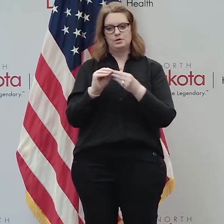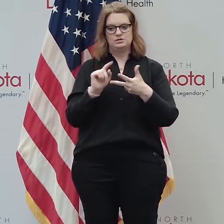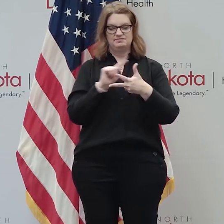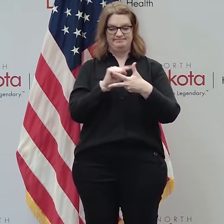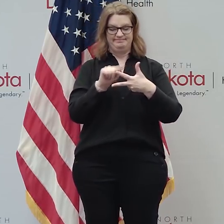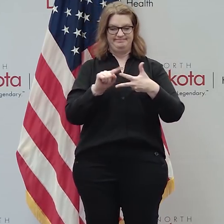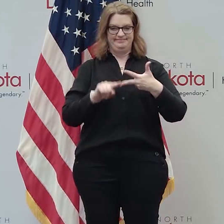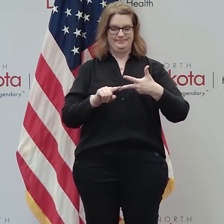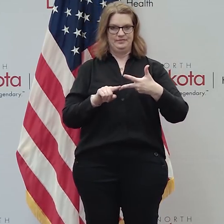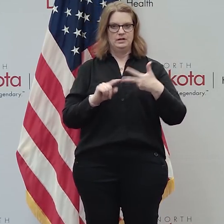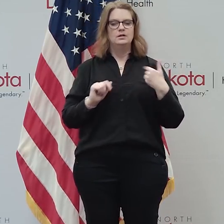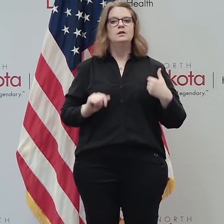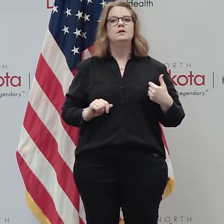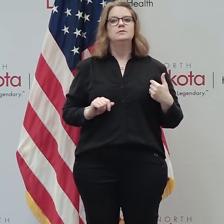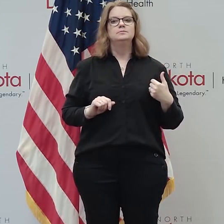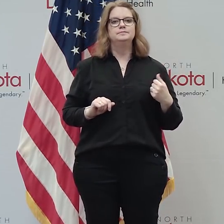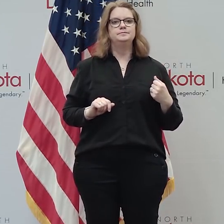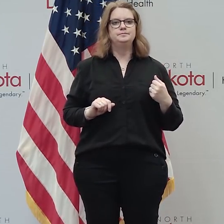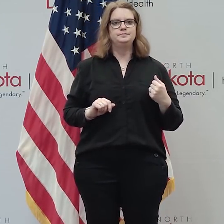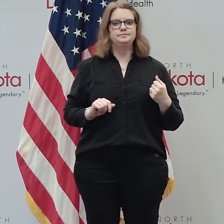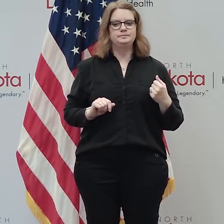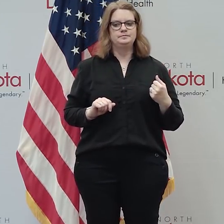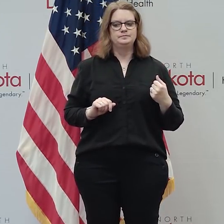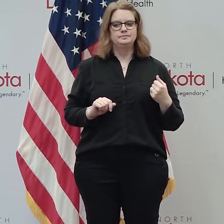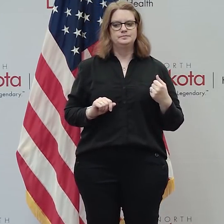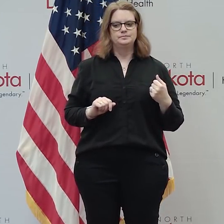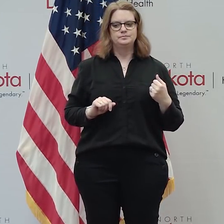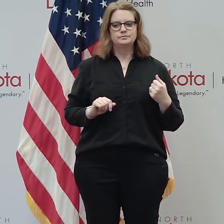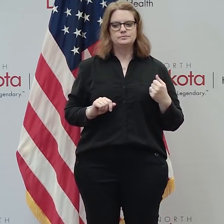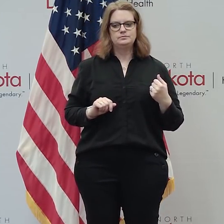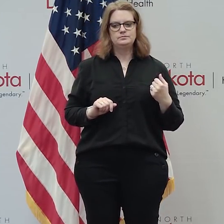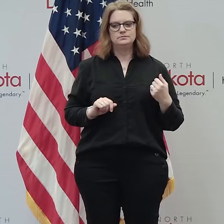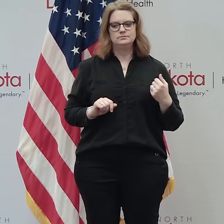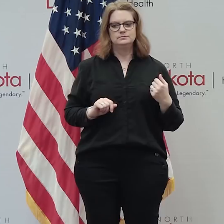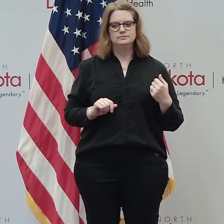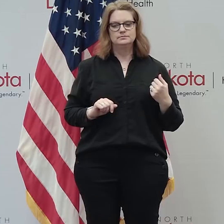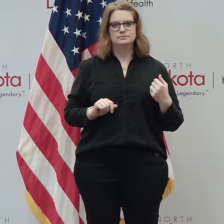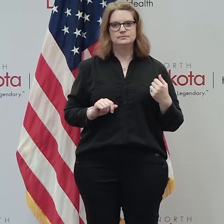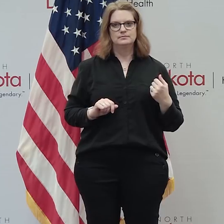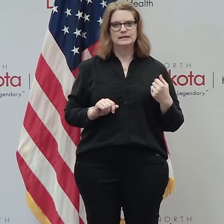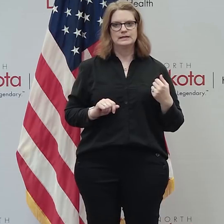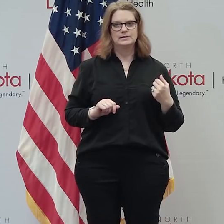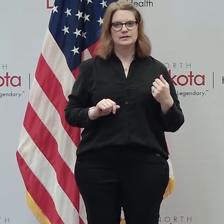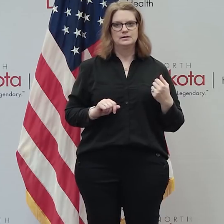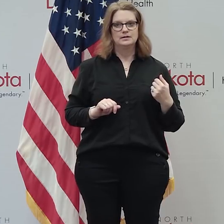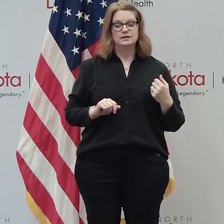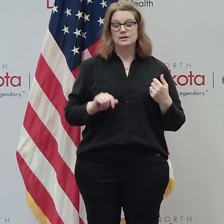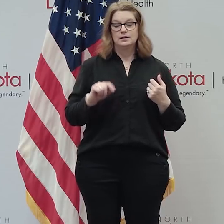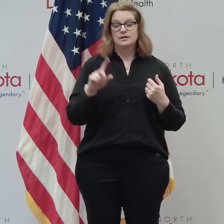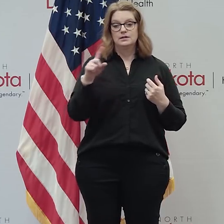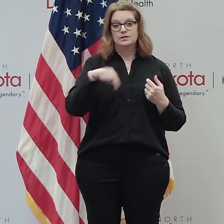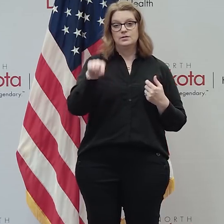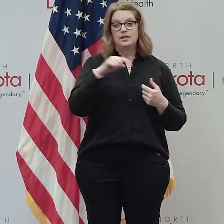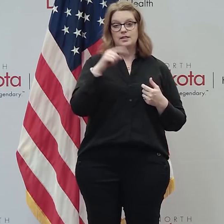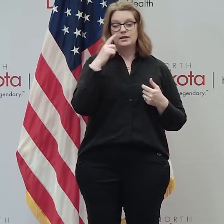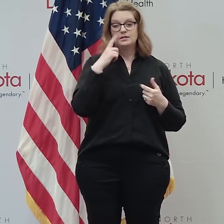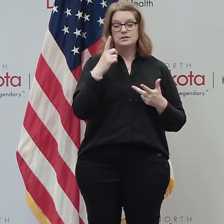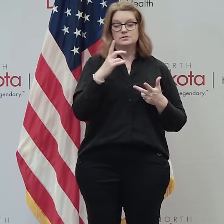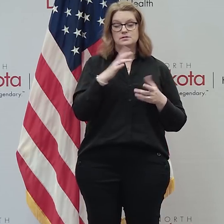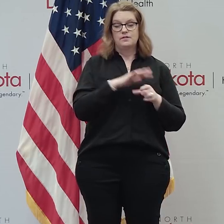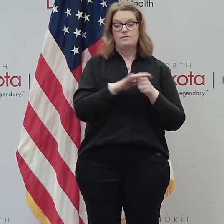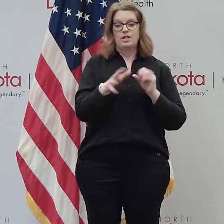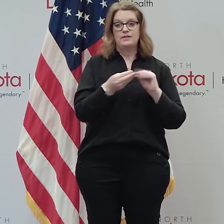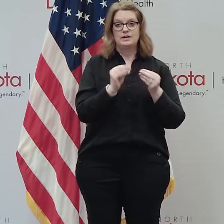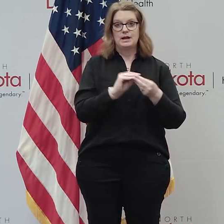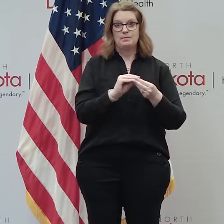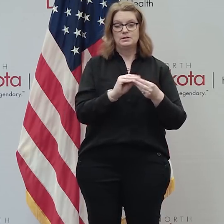And for those that find this section numbingly full of numbers and nothing else,